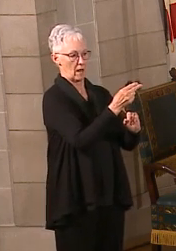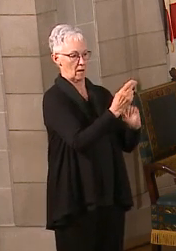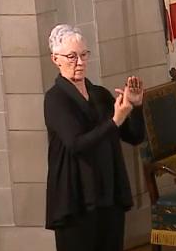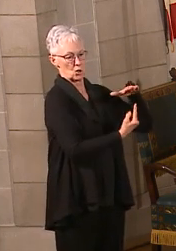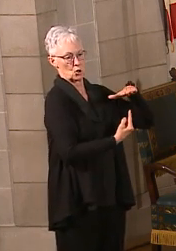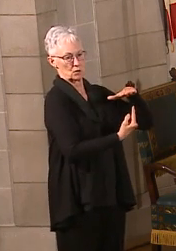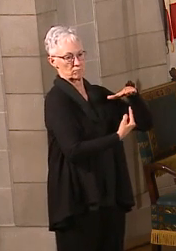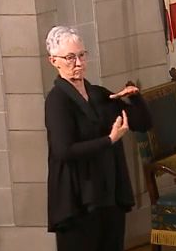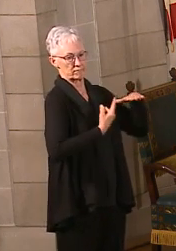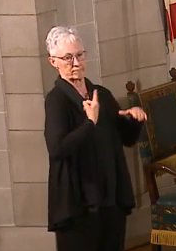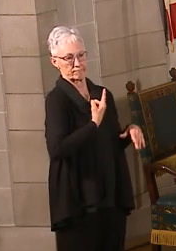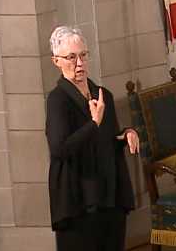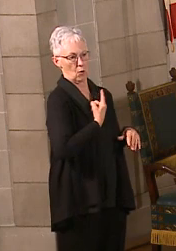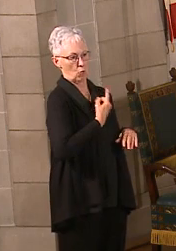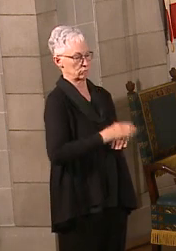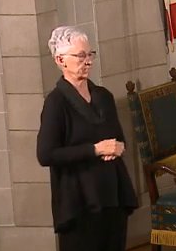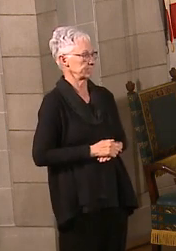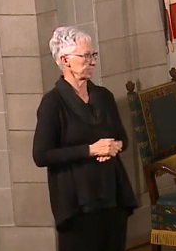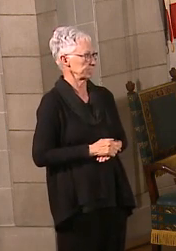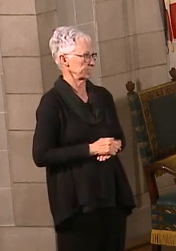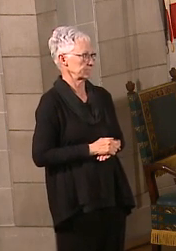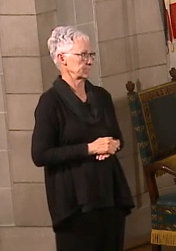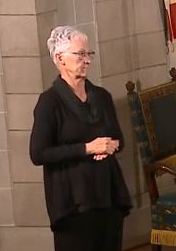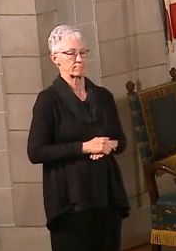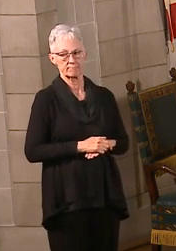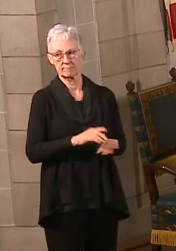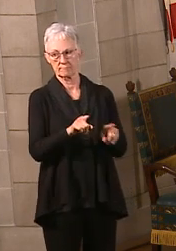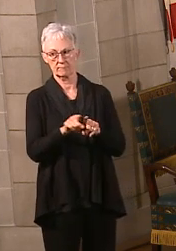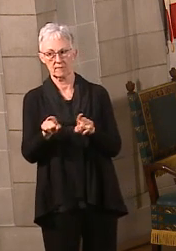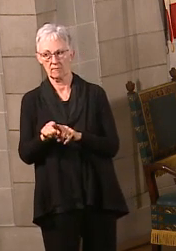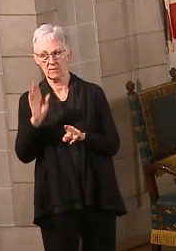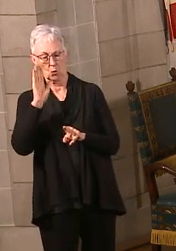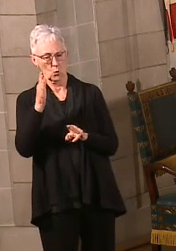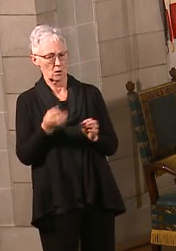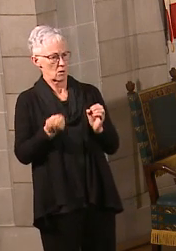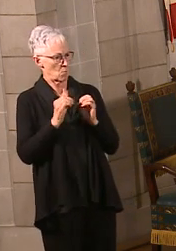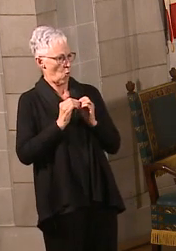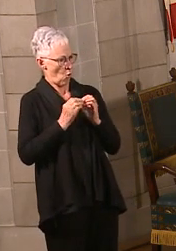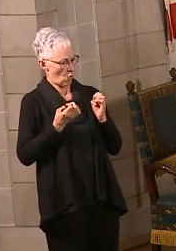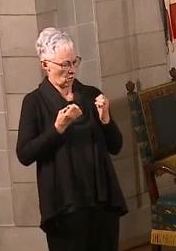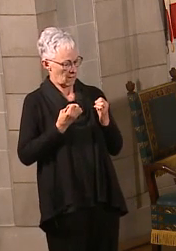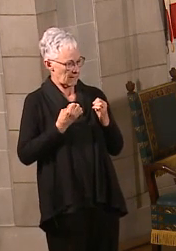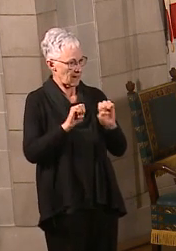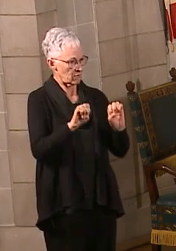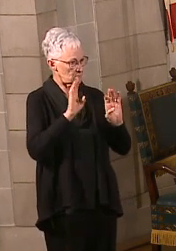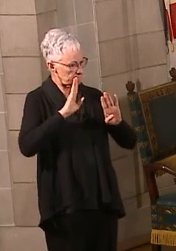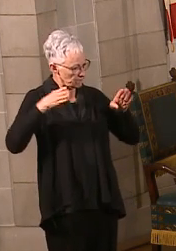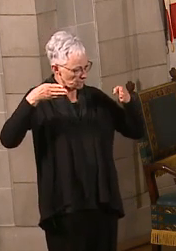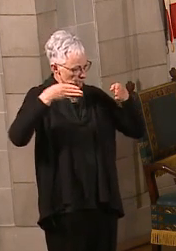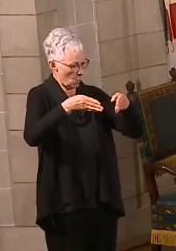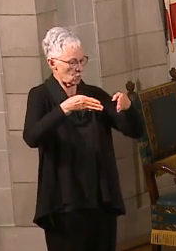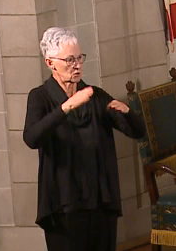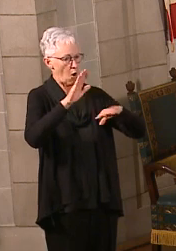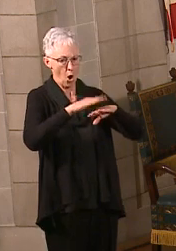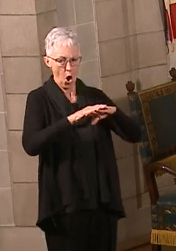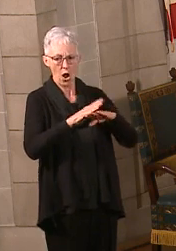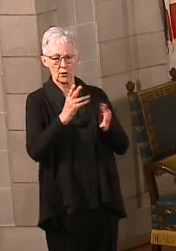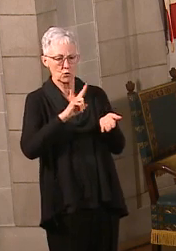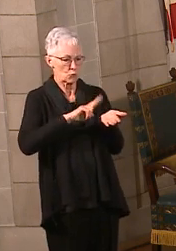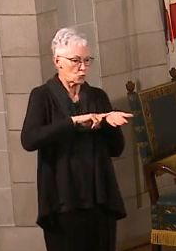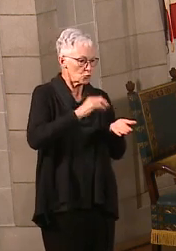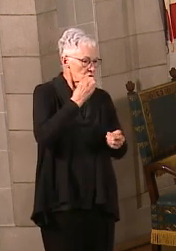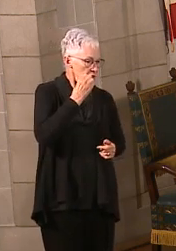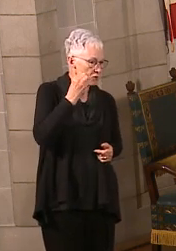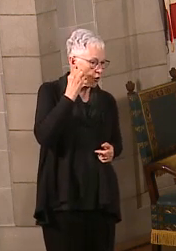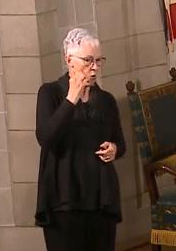Also, we're going to be putting additional effort into long-term care facilities and rolling out new programs to help them. As we know